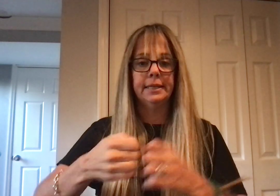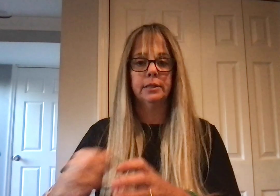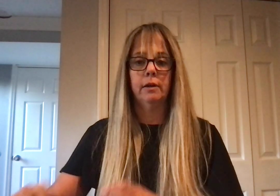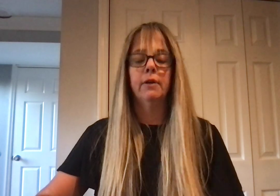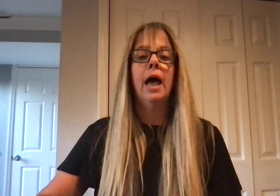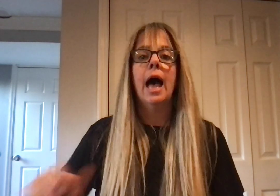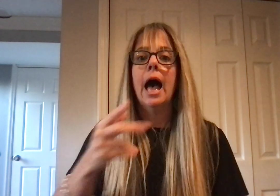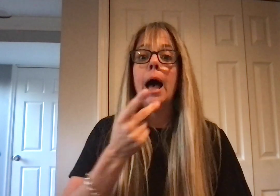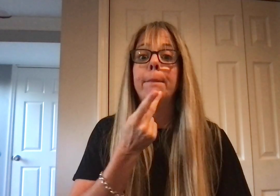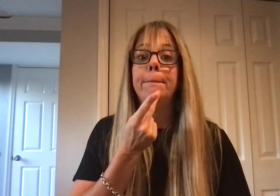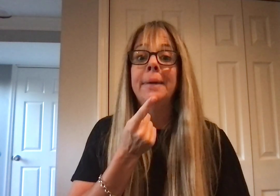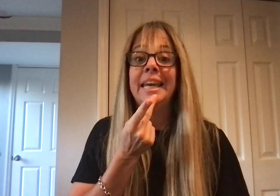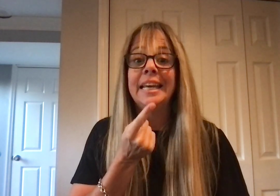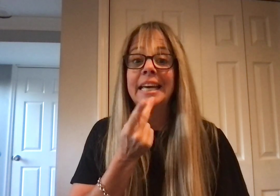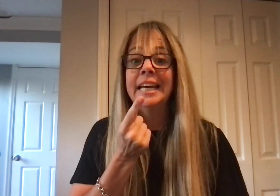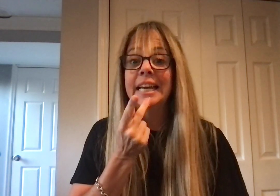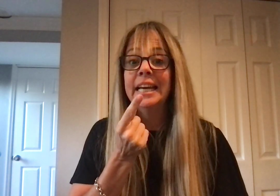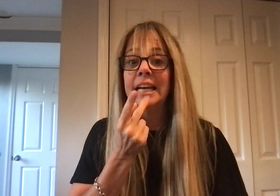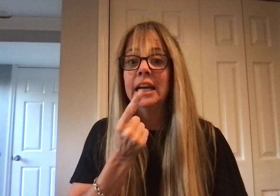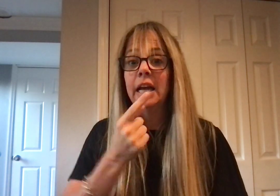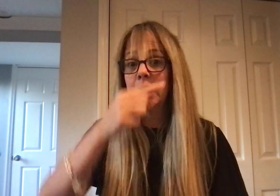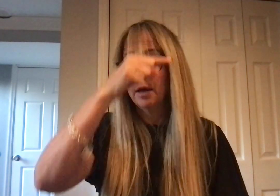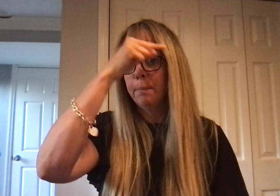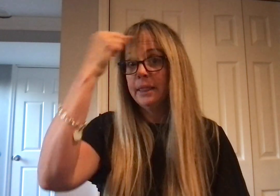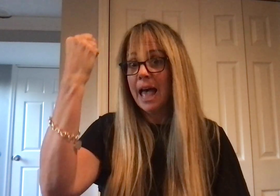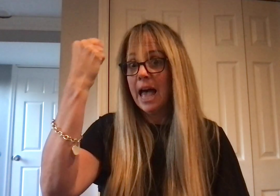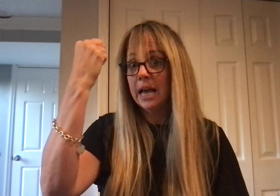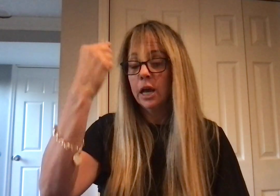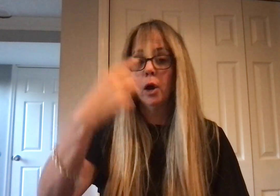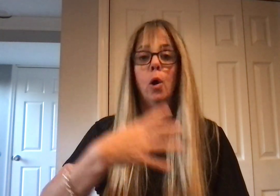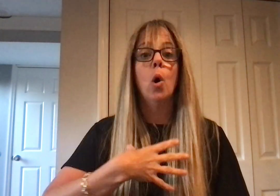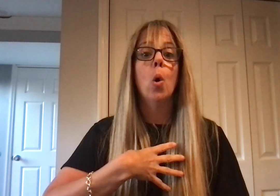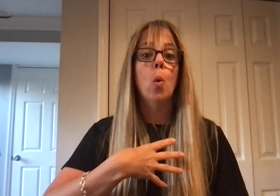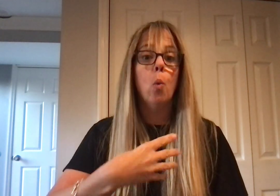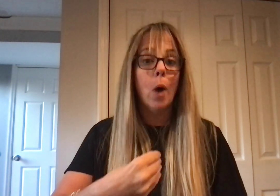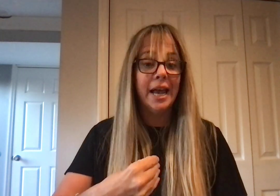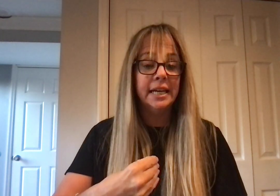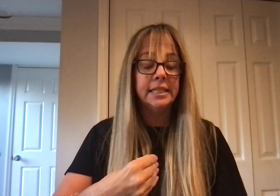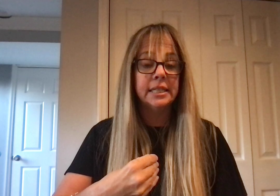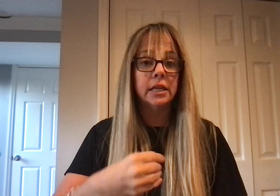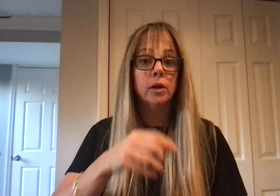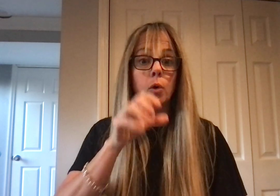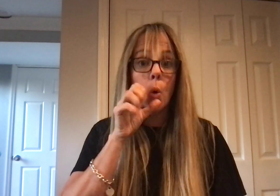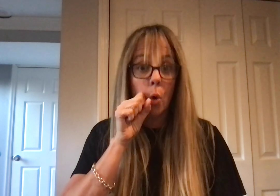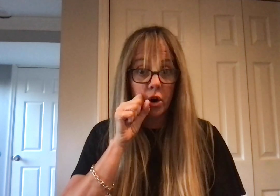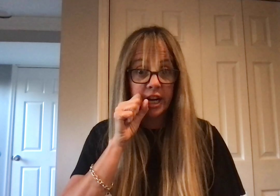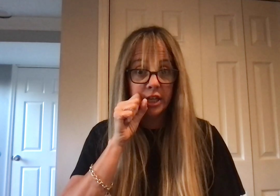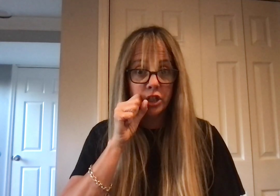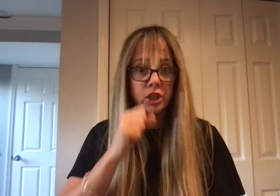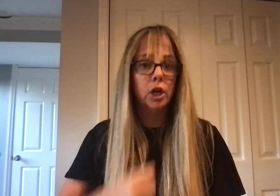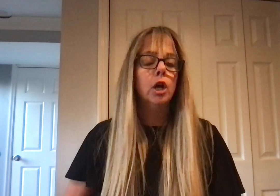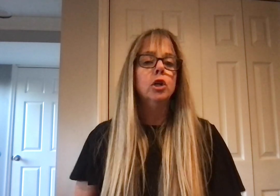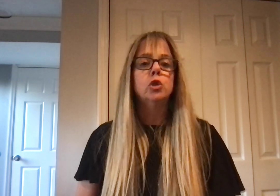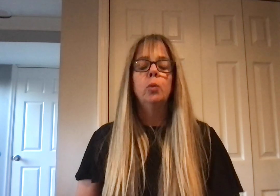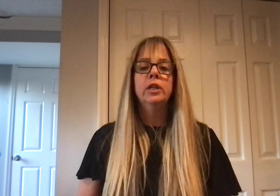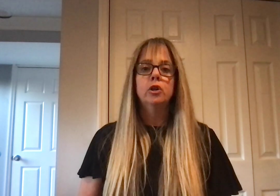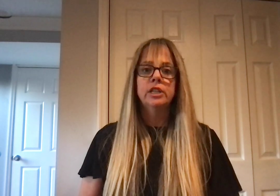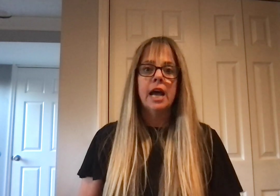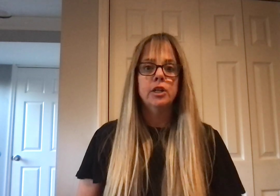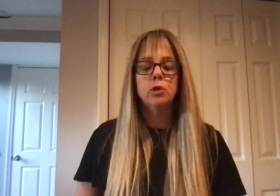this off. Pink, black, white, orange. So we learned how to do